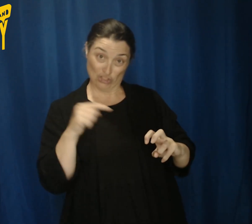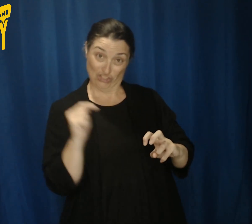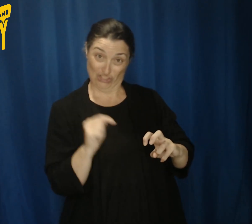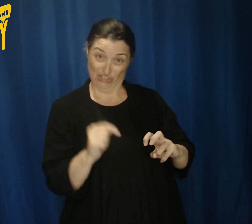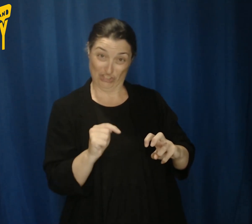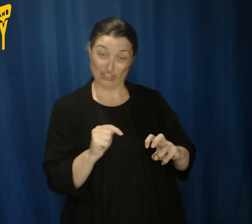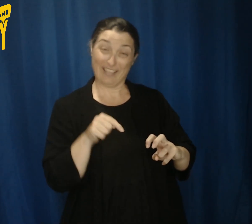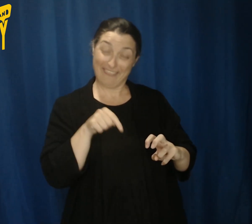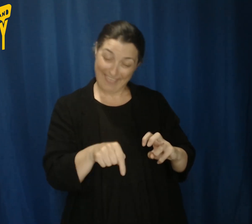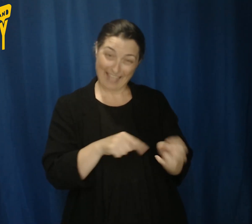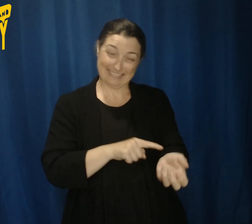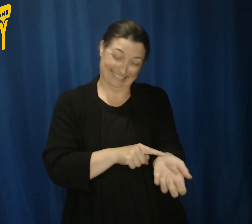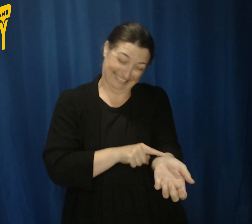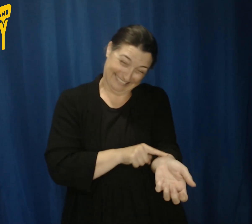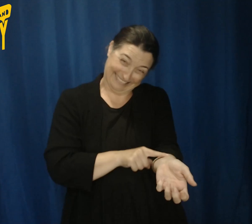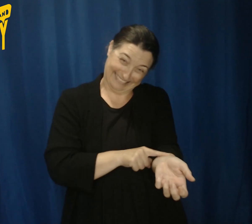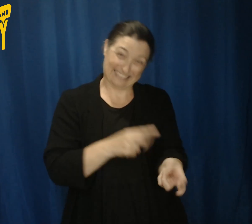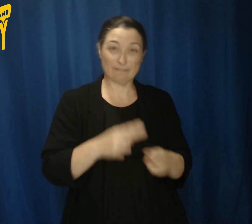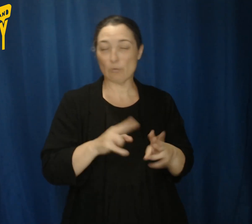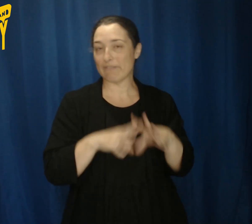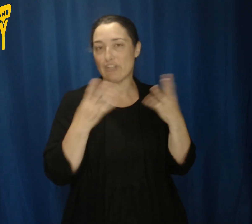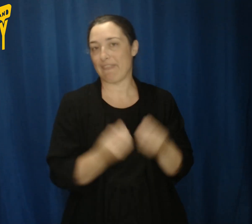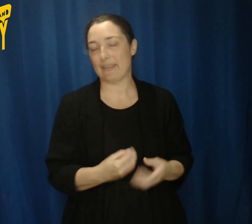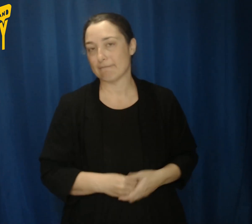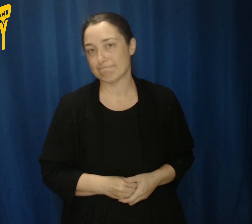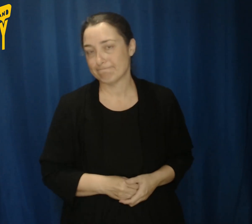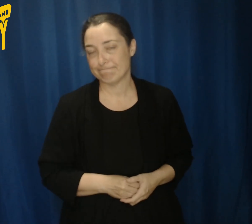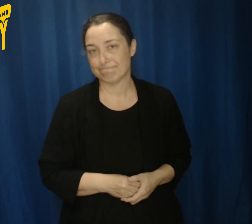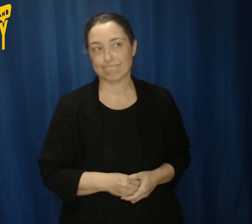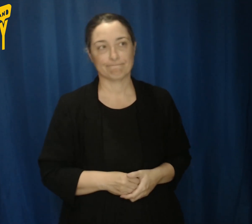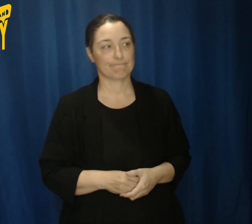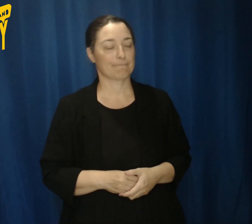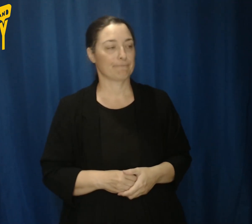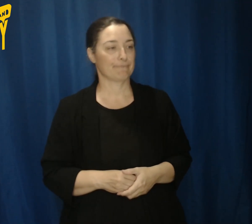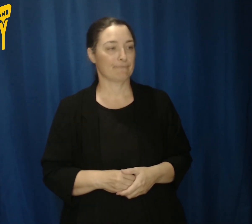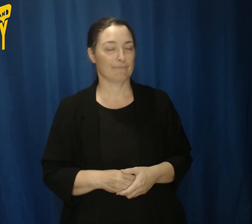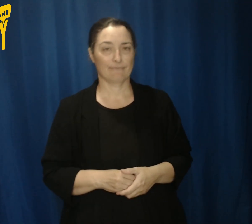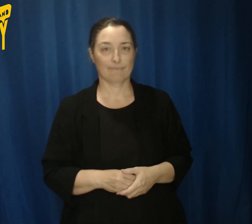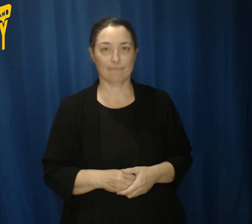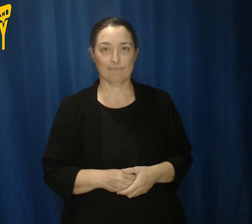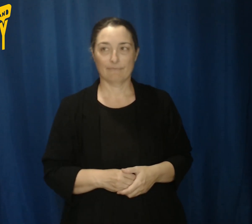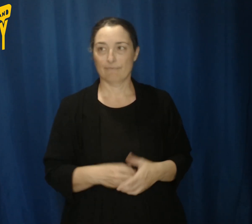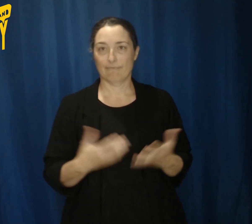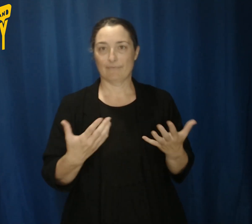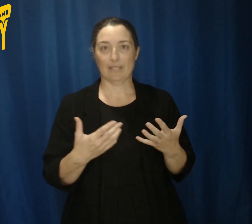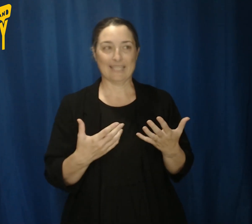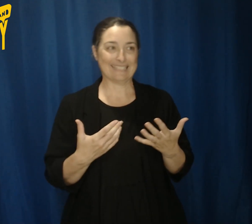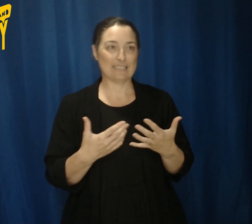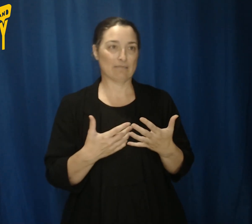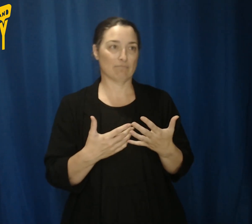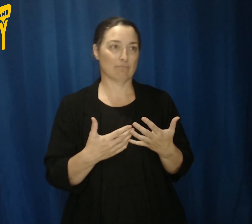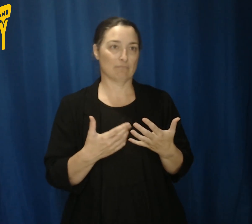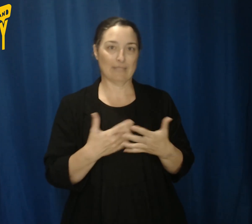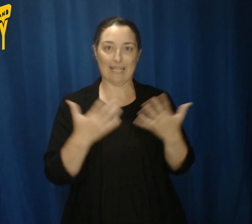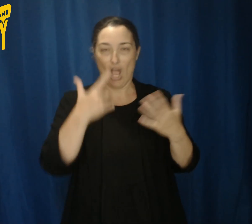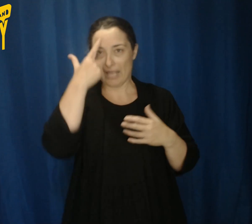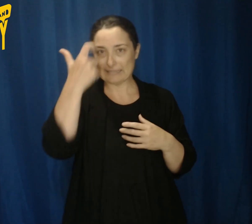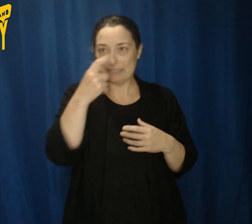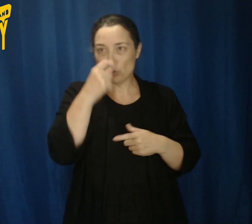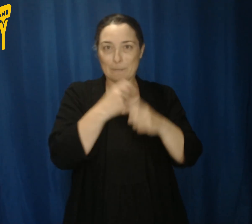of everything. Like there isn't a single idea that I thought turned even into the dumbest, stupidest 5 minutes, something or other. I haven't gone, I